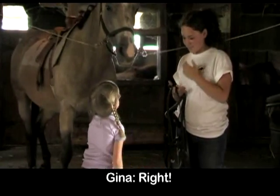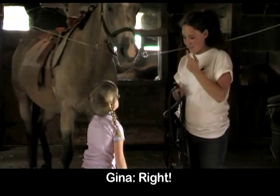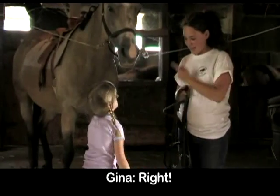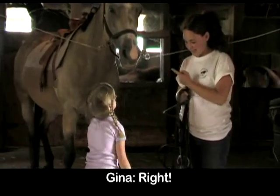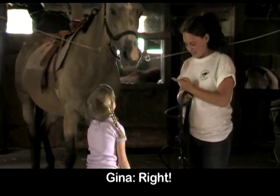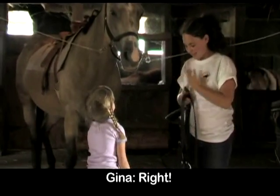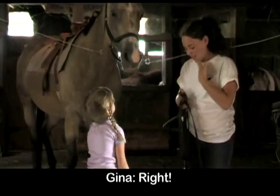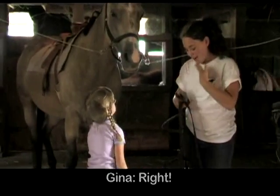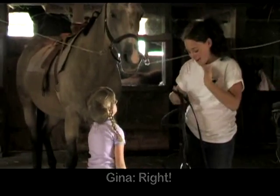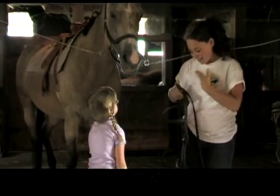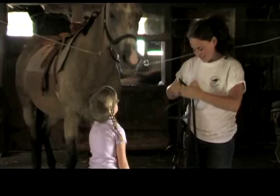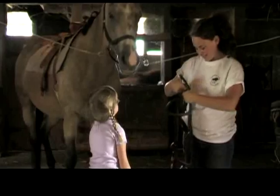Right.